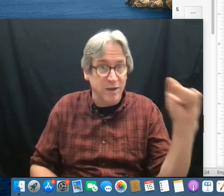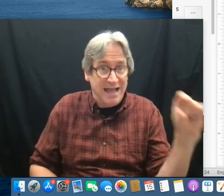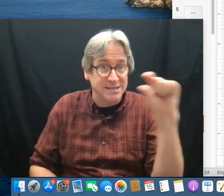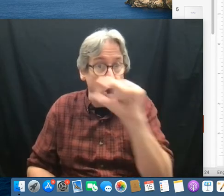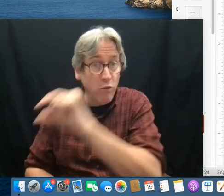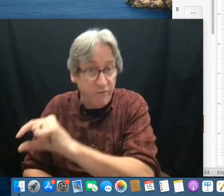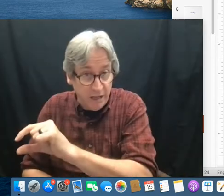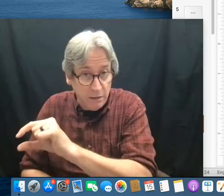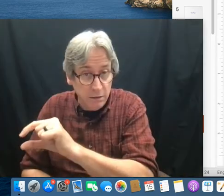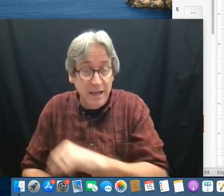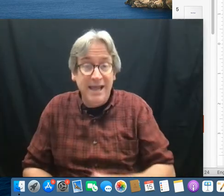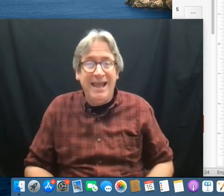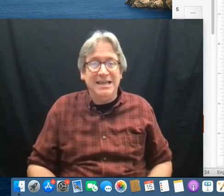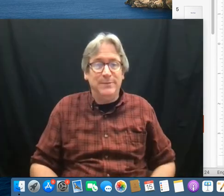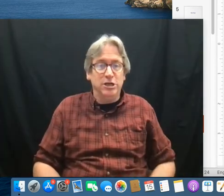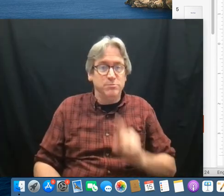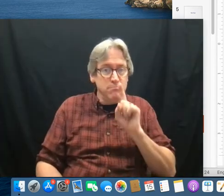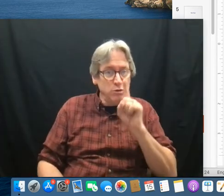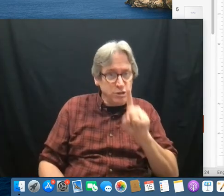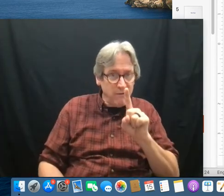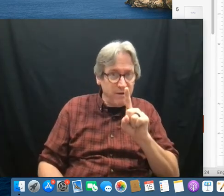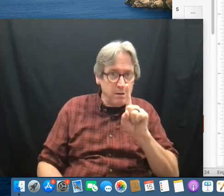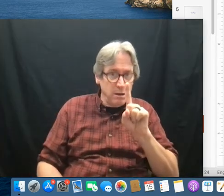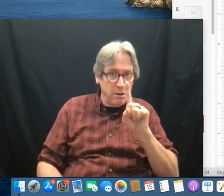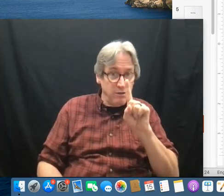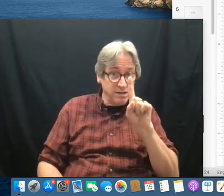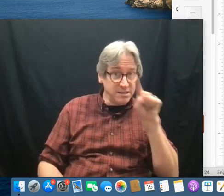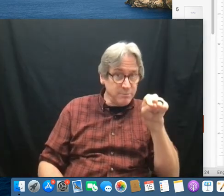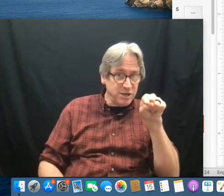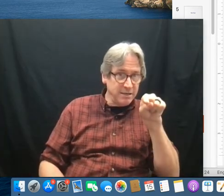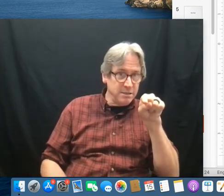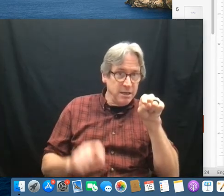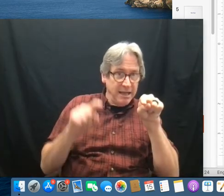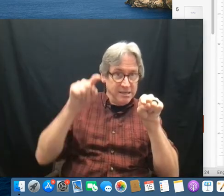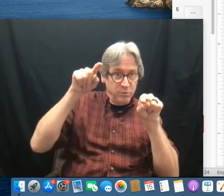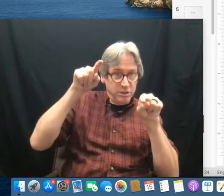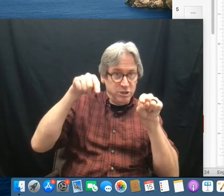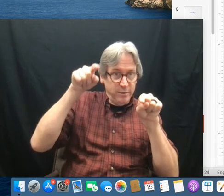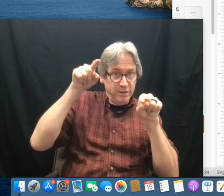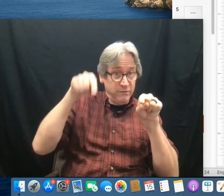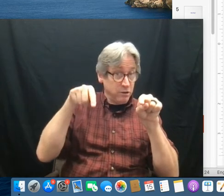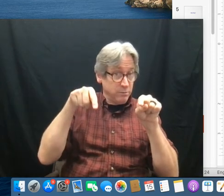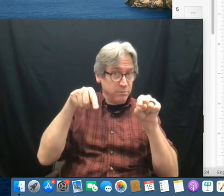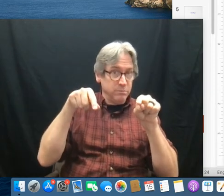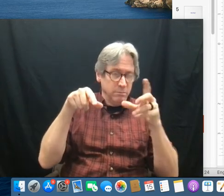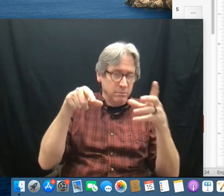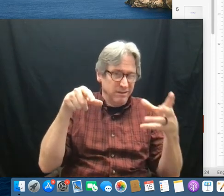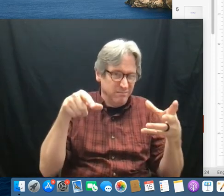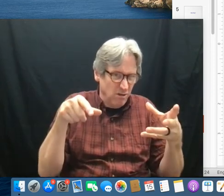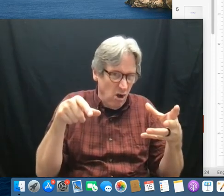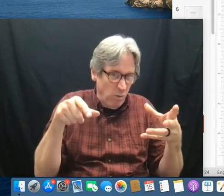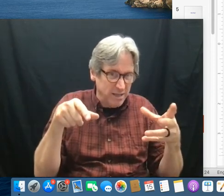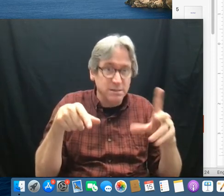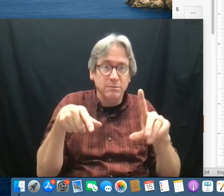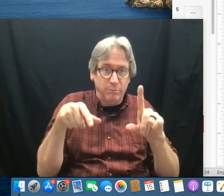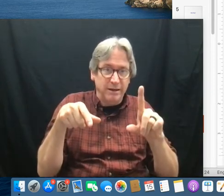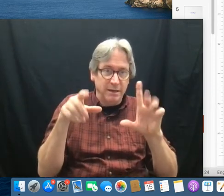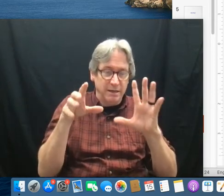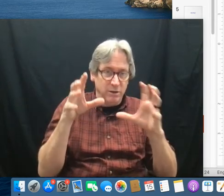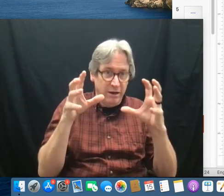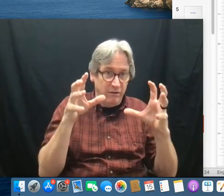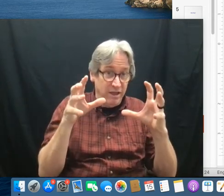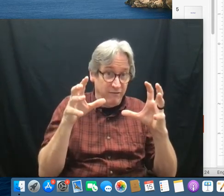met Sue. So Bob is one, Sue is another person, and then they meet. And in fact, the reason why we do